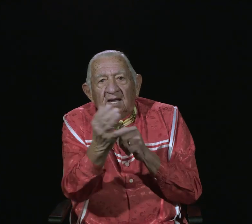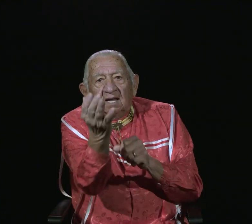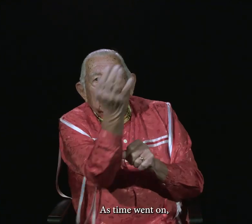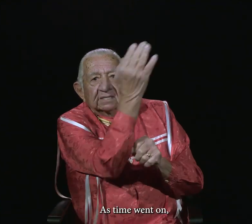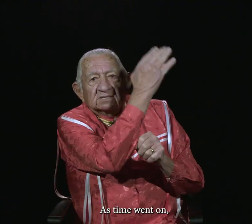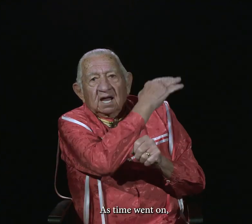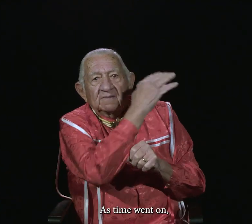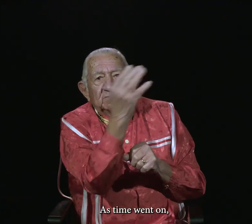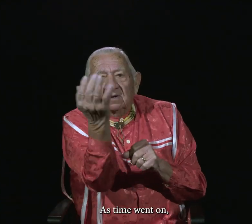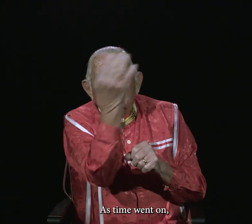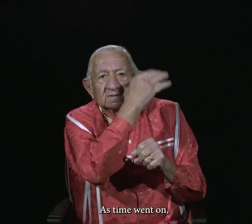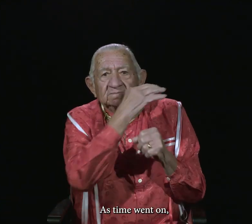As time went on,